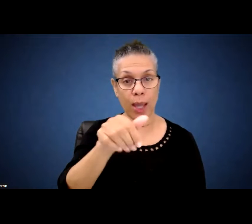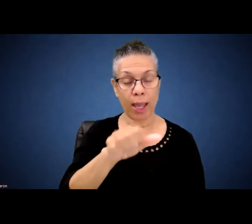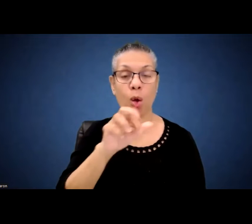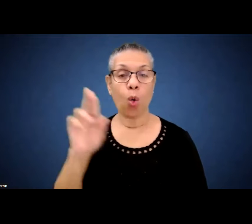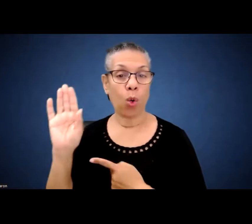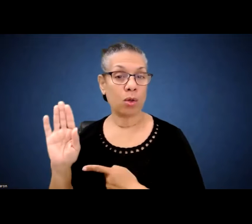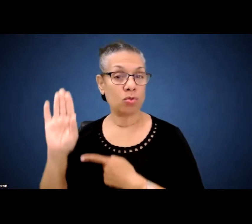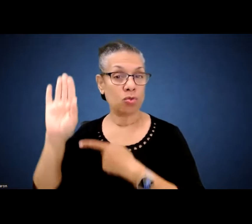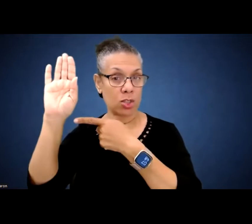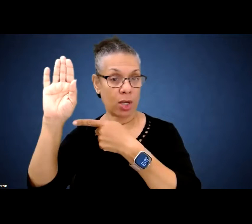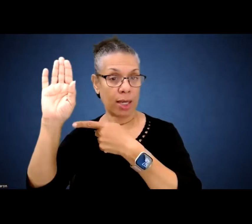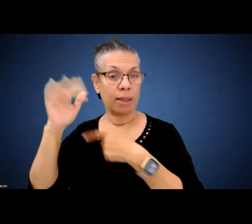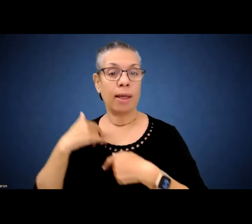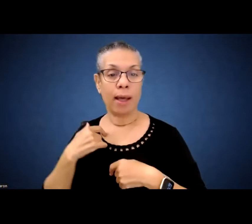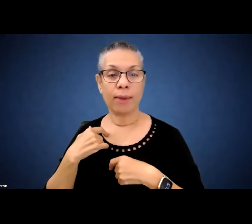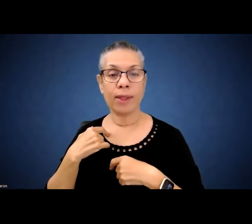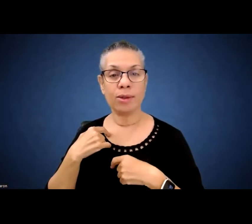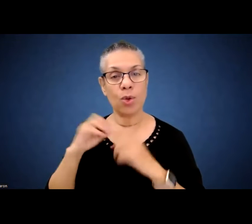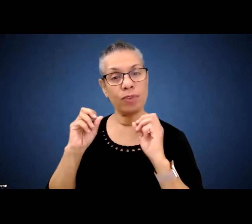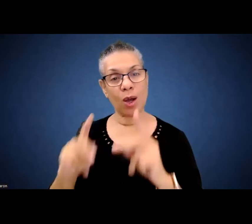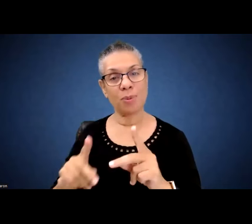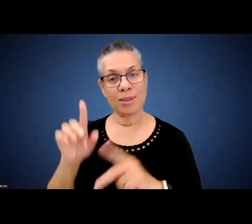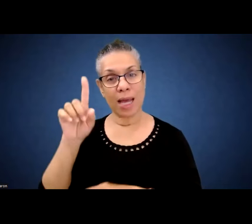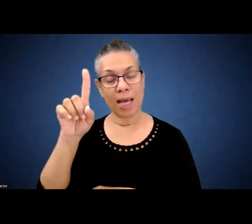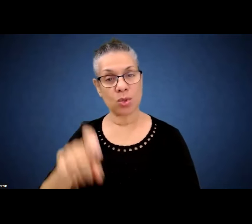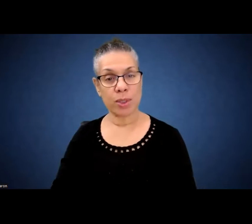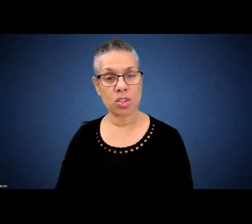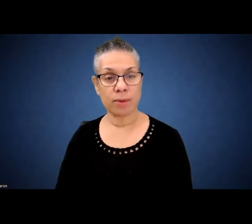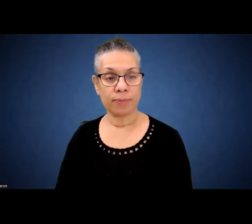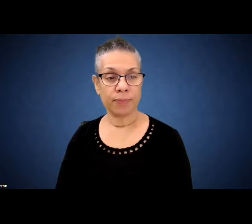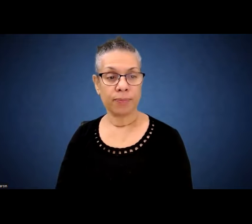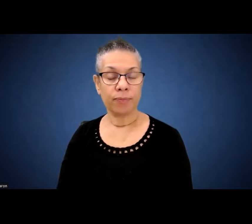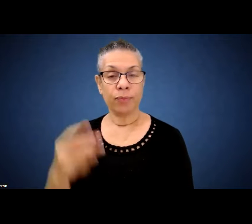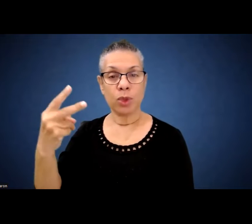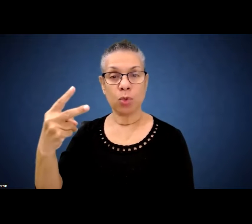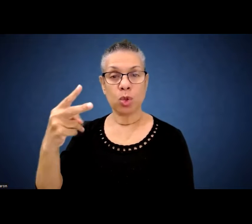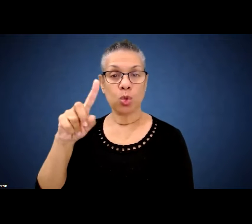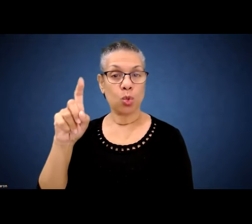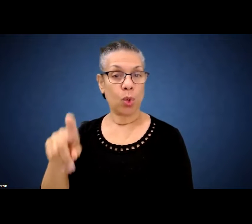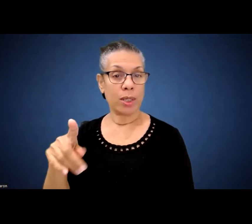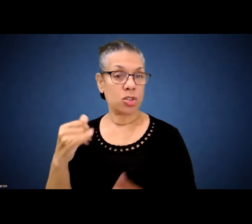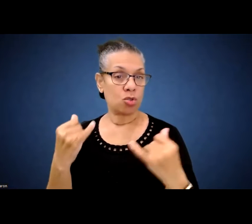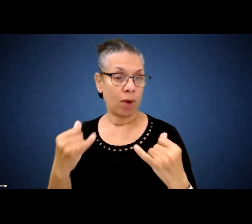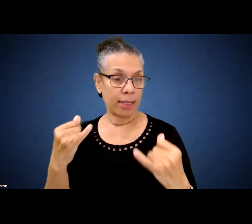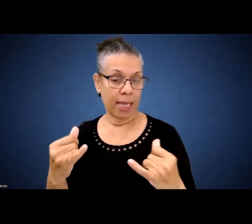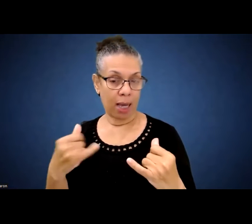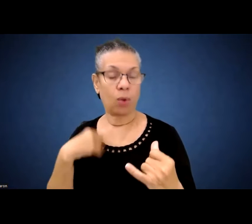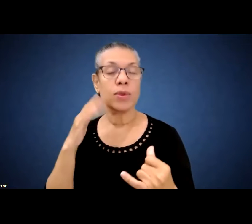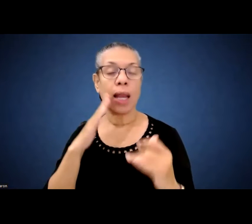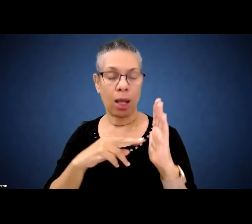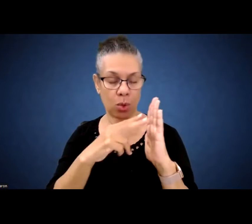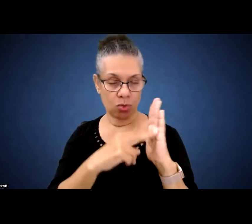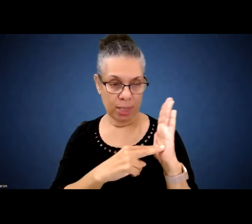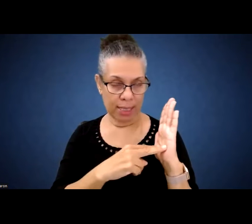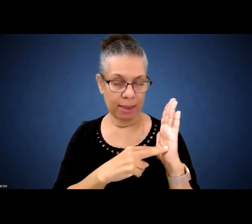their hand and I'll give them the ability to ask their question. There were 2 questions that were typed in that I'm going to read out loud, and